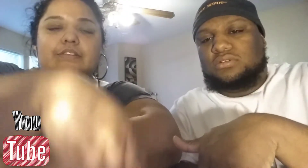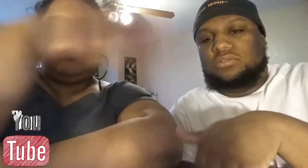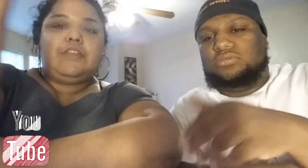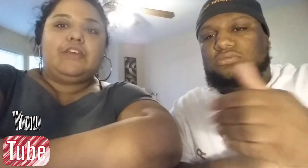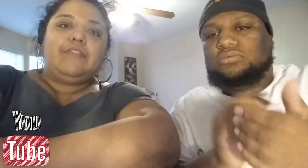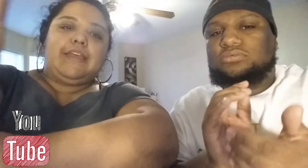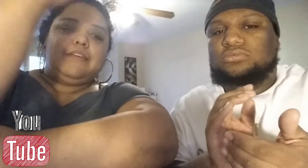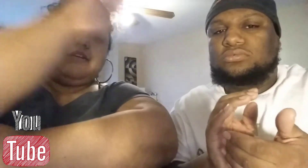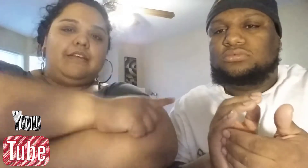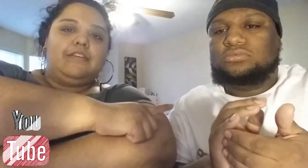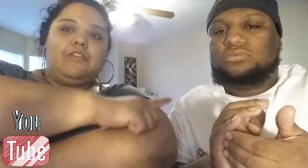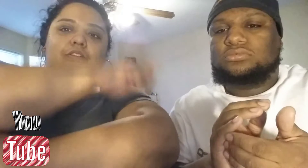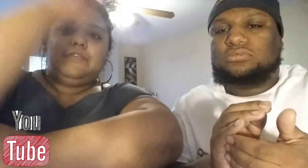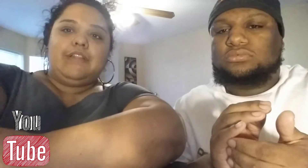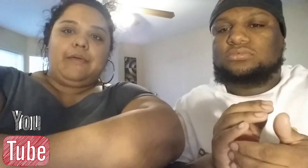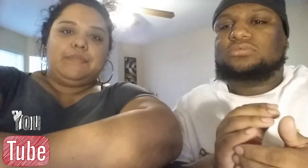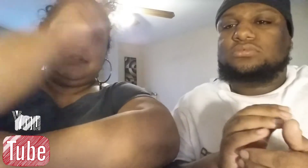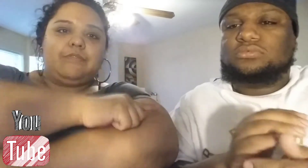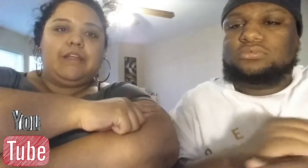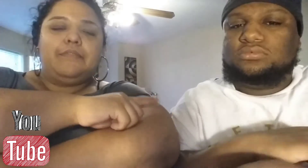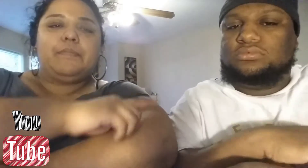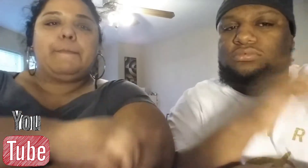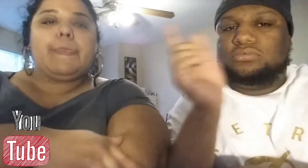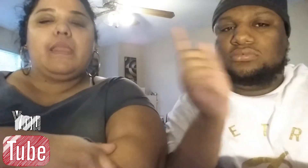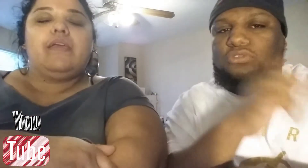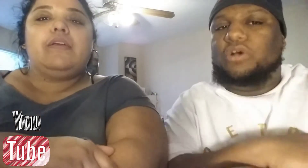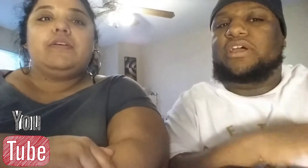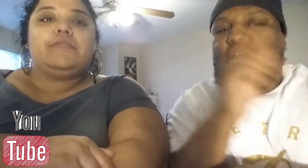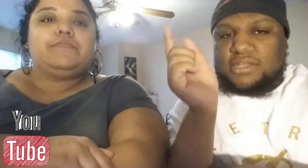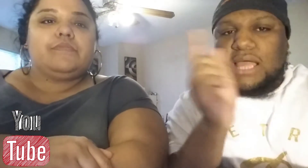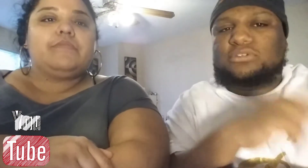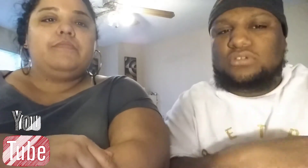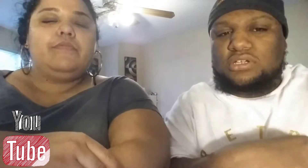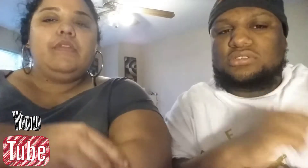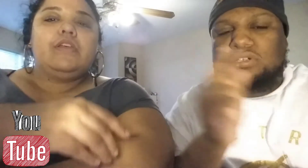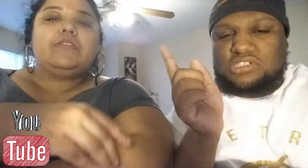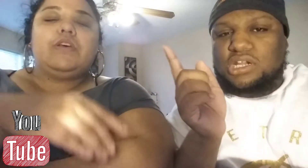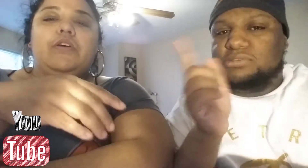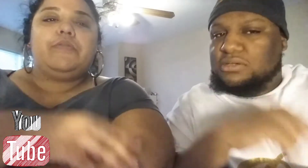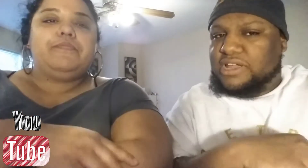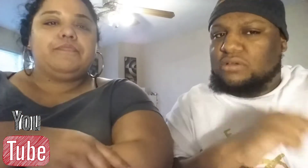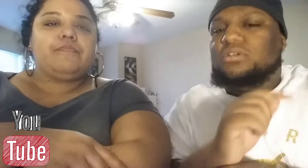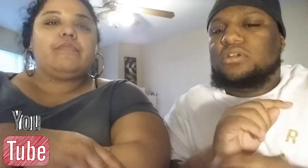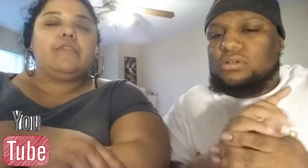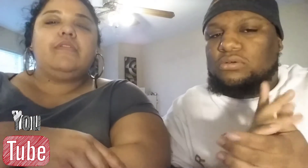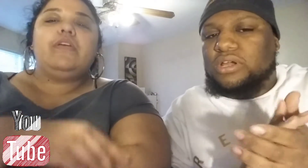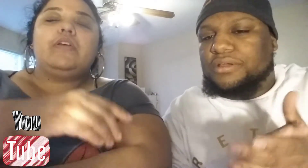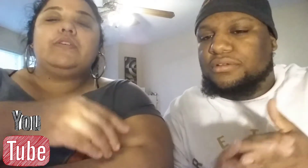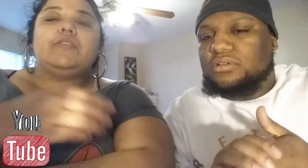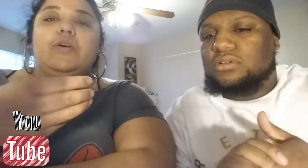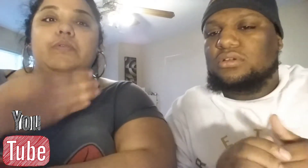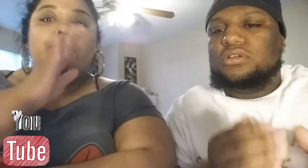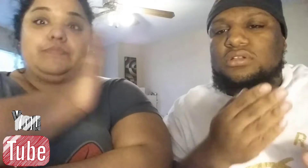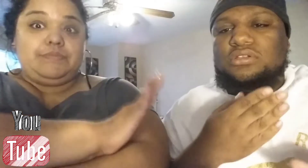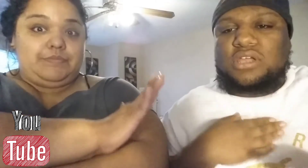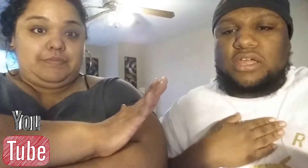So, think of like a little lapse, right? Oh, yeah, like lapse. Mm-hmm. Sundown. Mm-hmm. Okay. So,